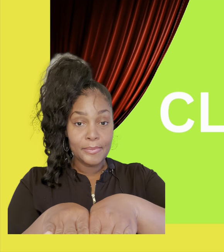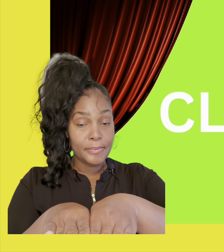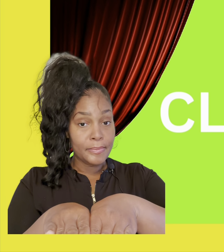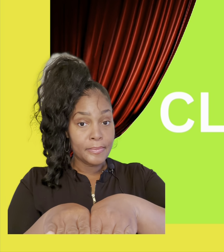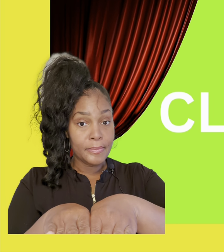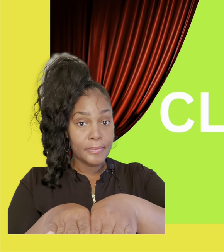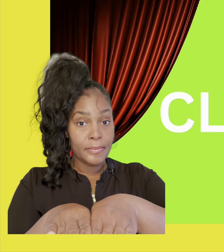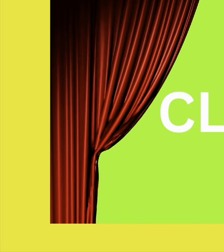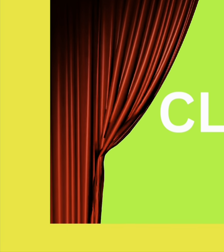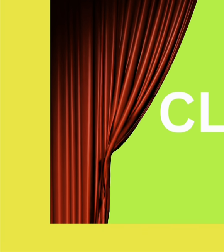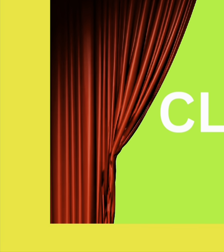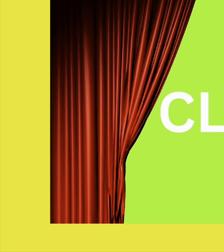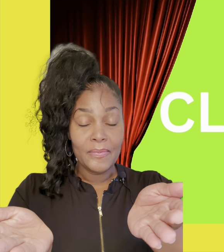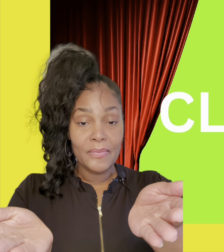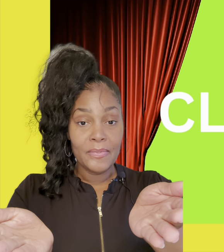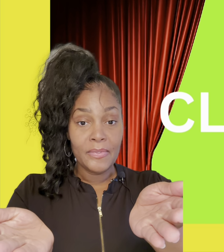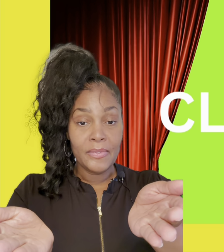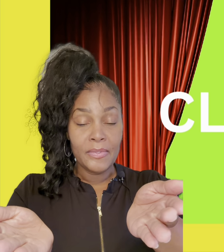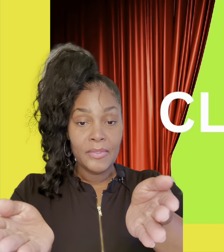close,